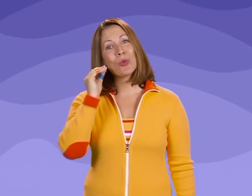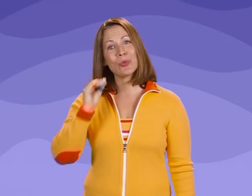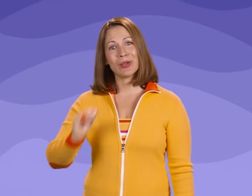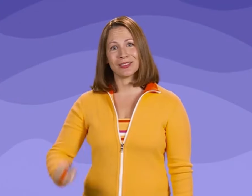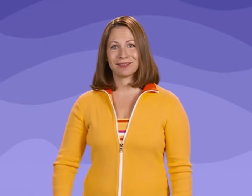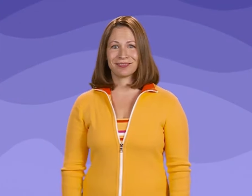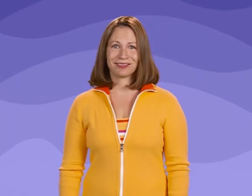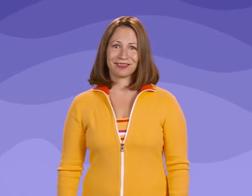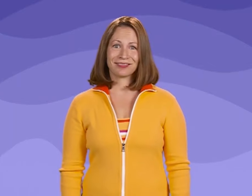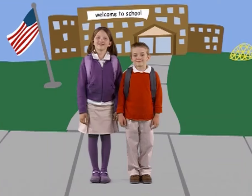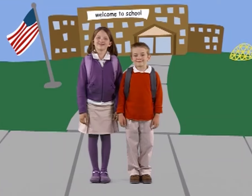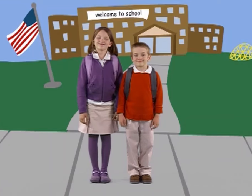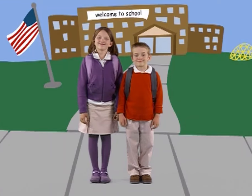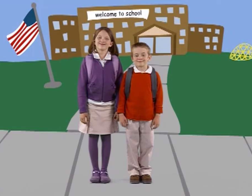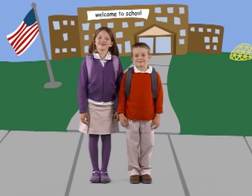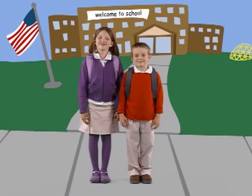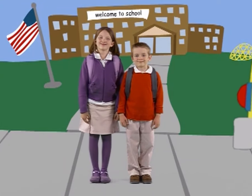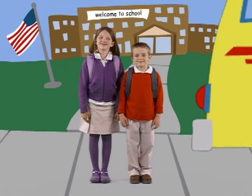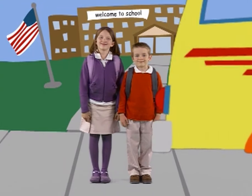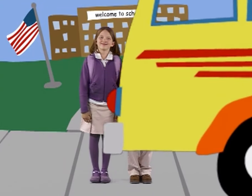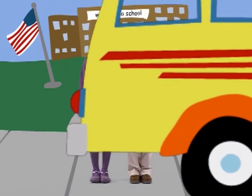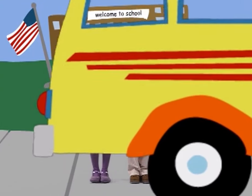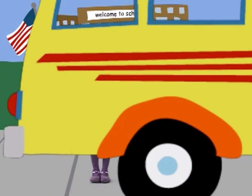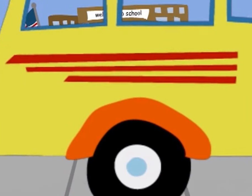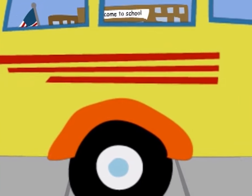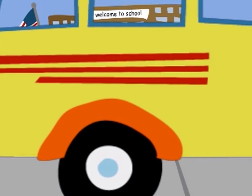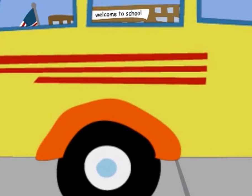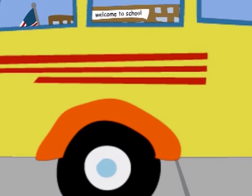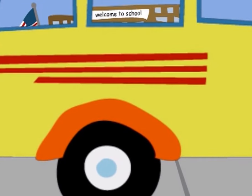be back another day. Home, I'm on my way